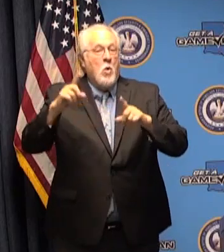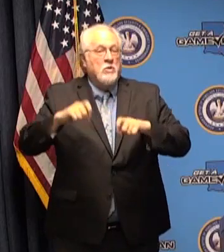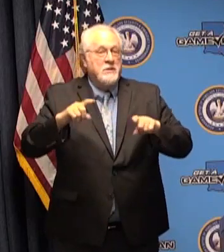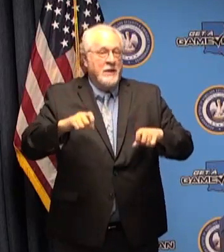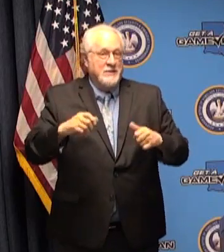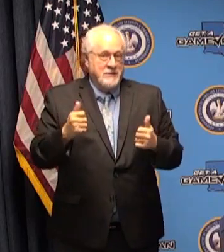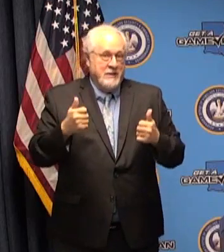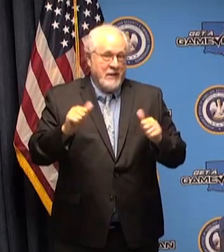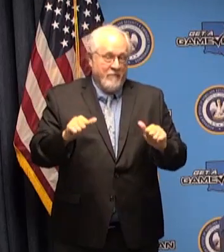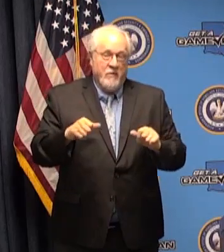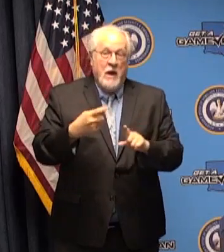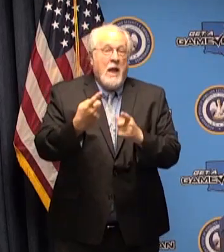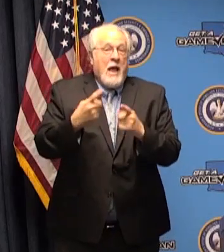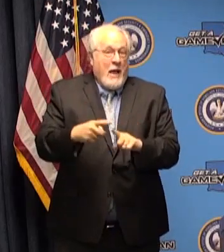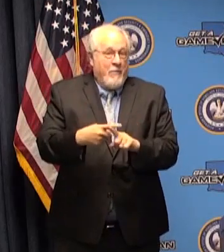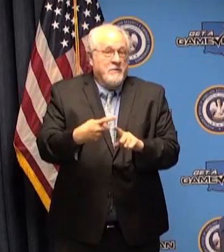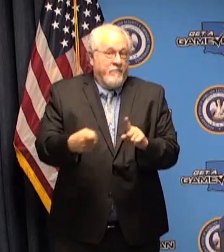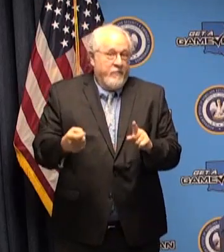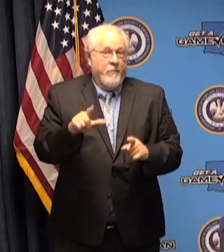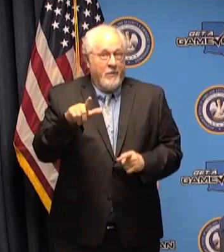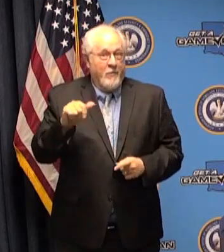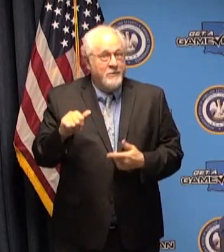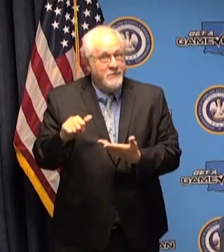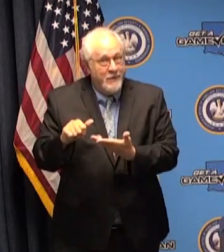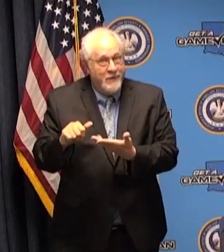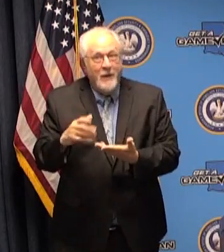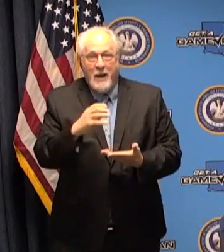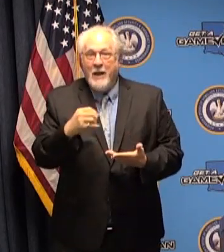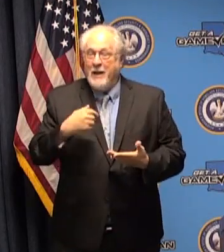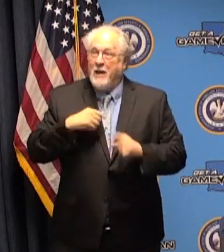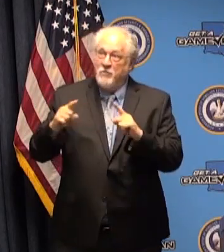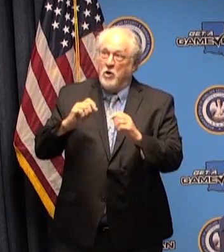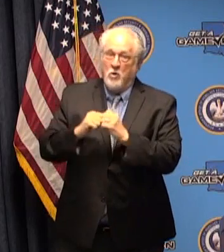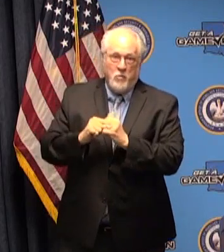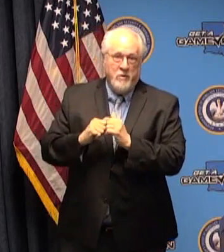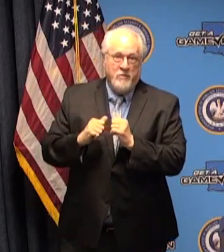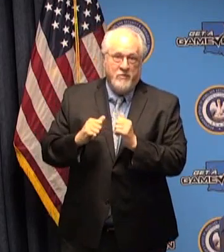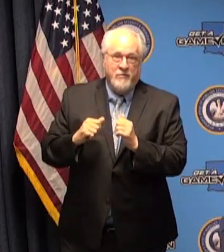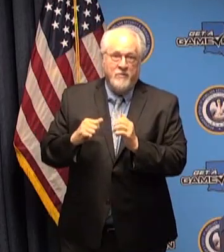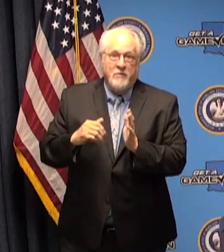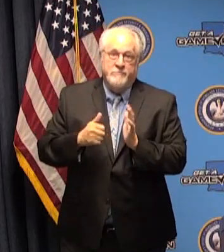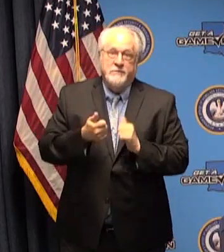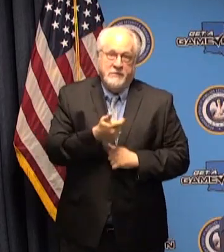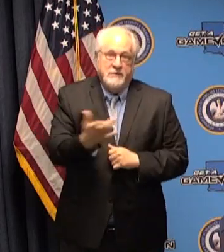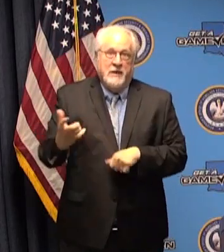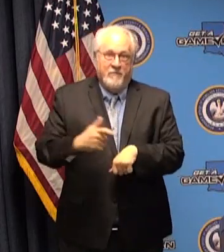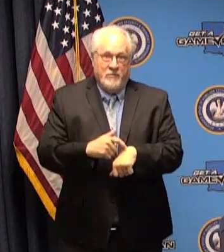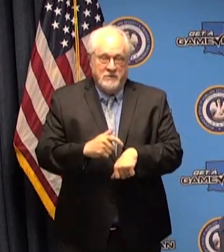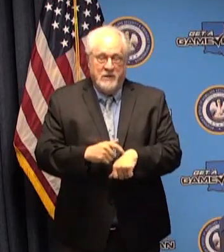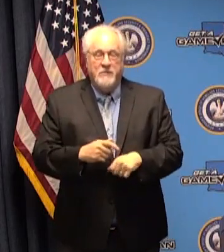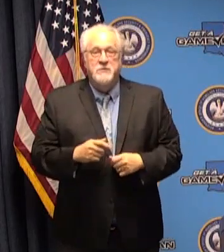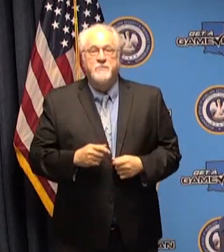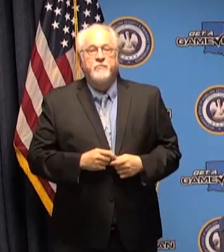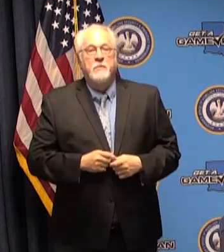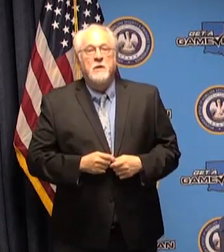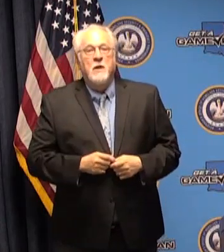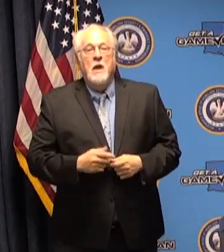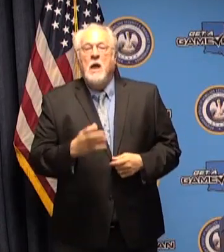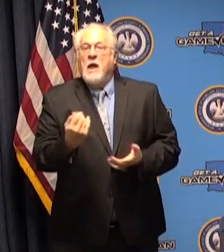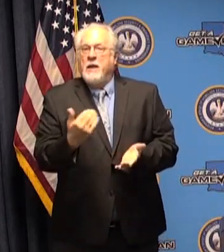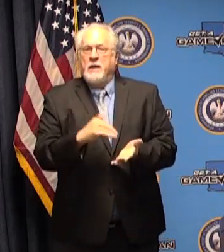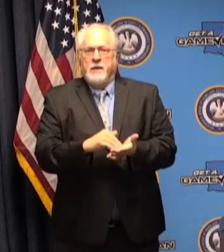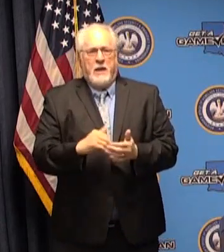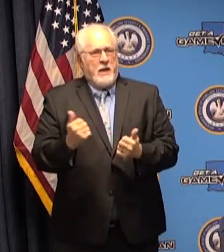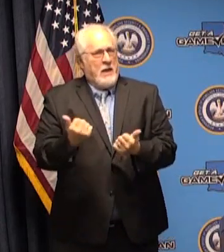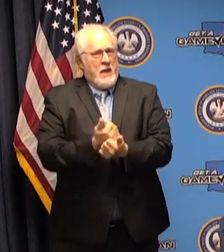for the country, happens to be a Louisiana native, and he is somebody that I have spoken to on multiple occasions. And